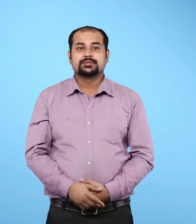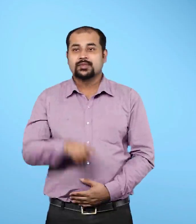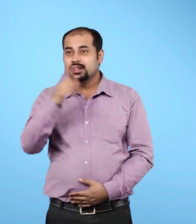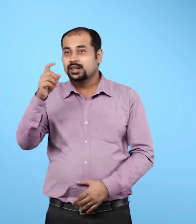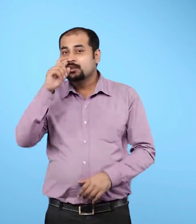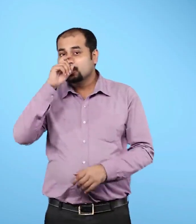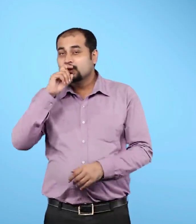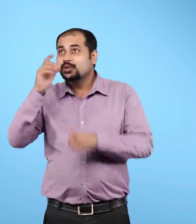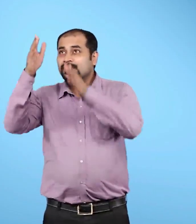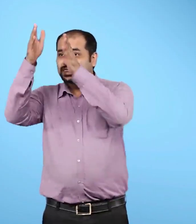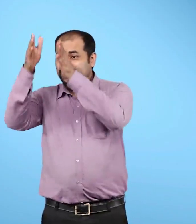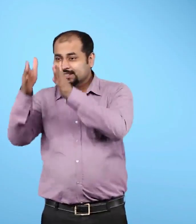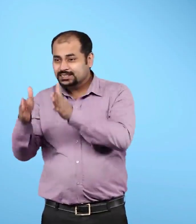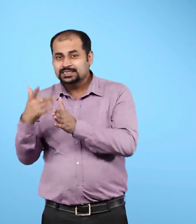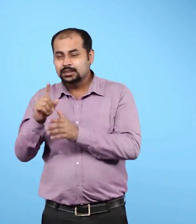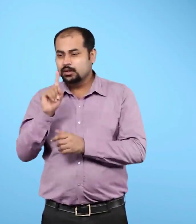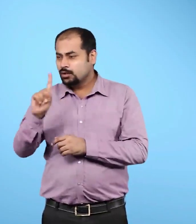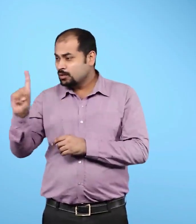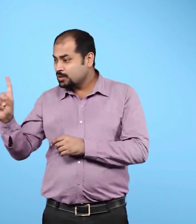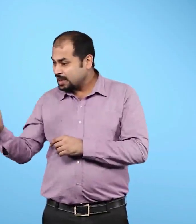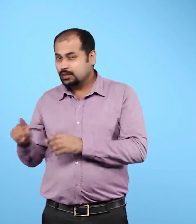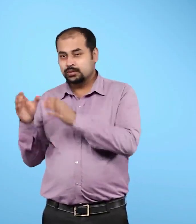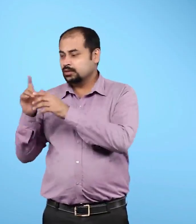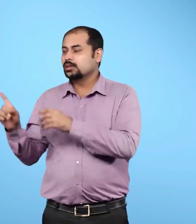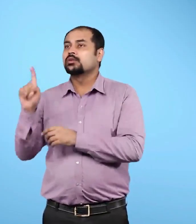And column 2, blue in color, is for ones.